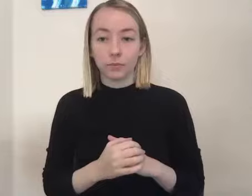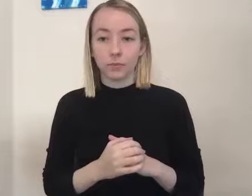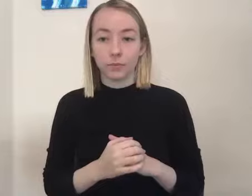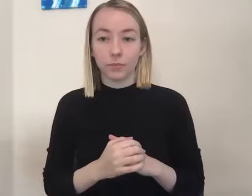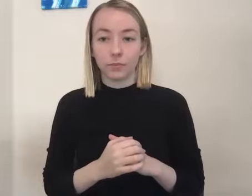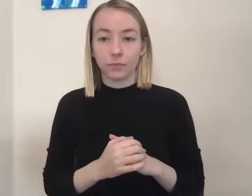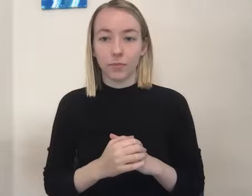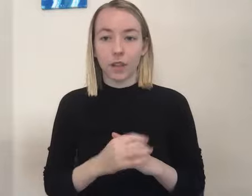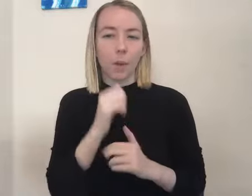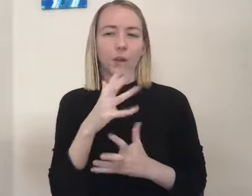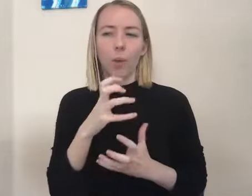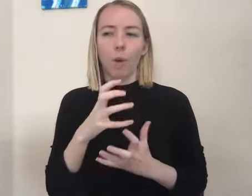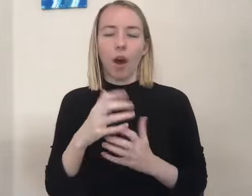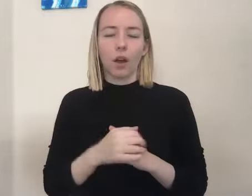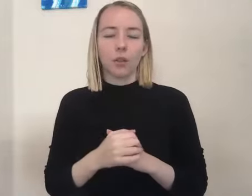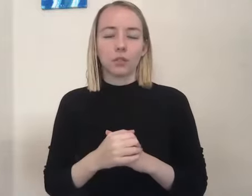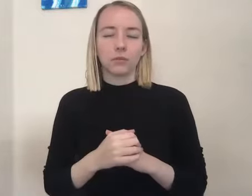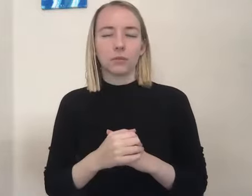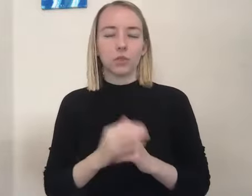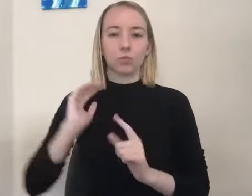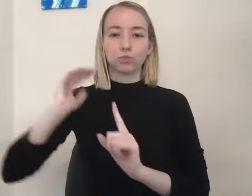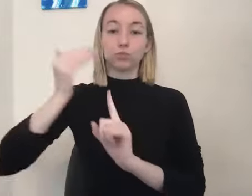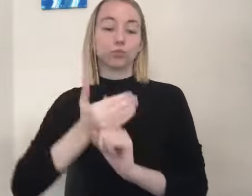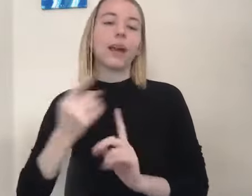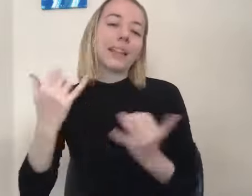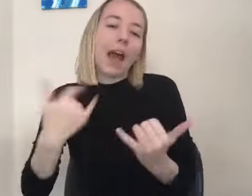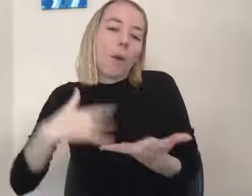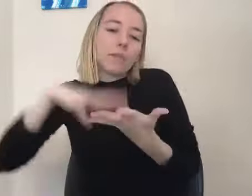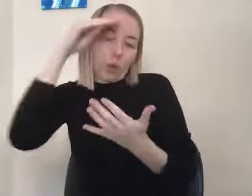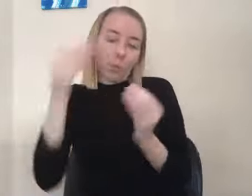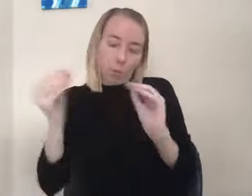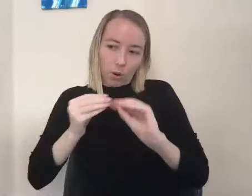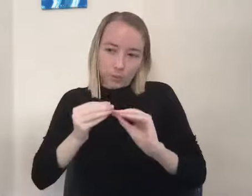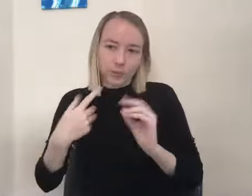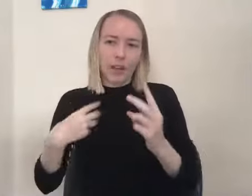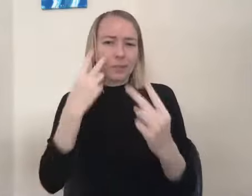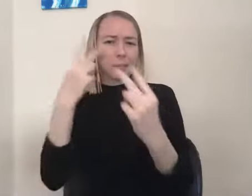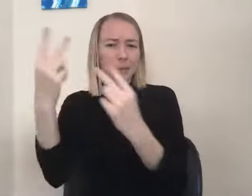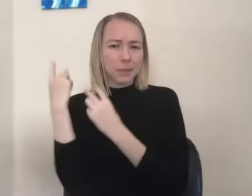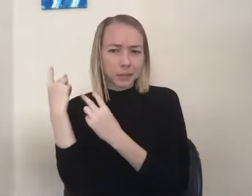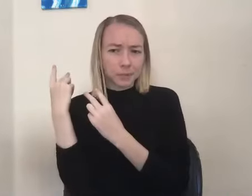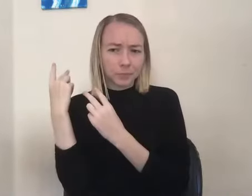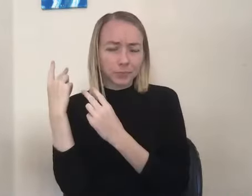rest likes the wee neckties, likes the gear, likes the liquor. It was all away. They took out and buy me jogging gear. Never wore joggies in my